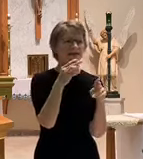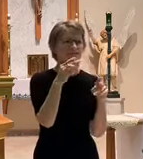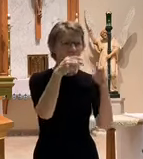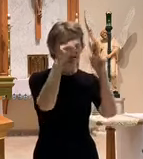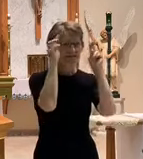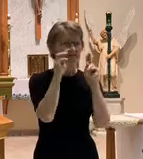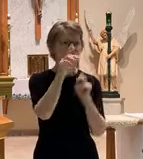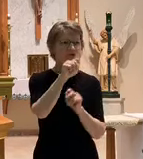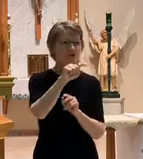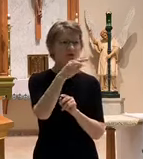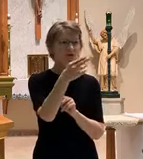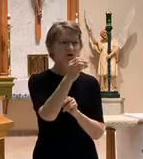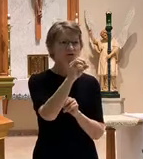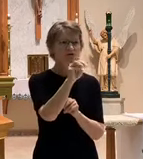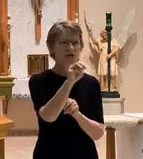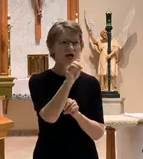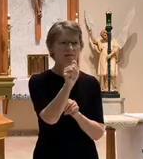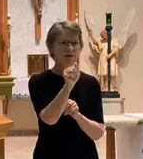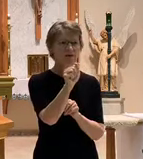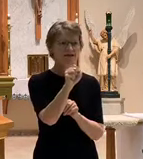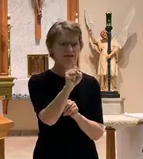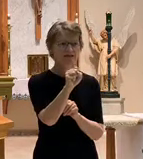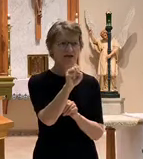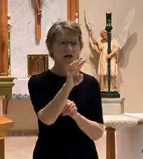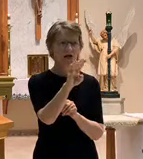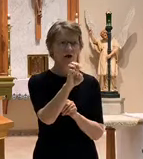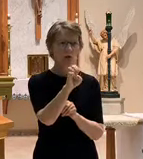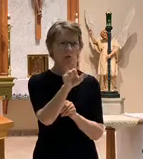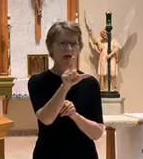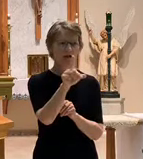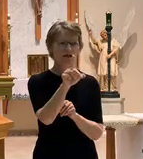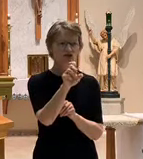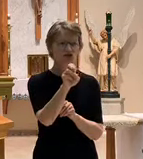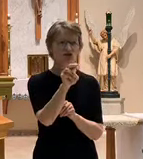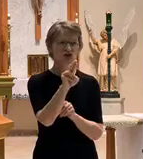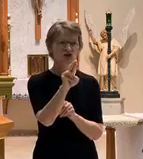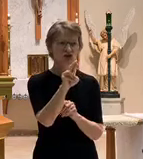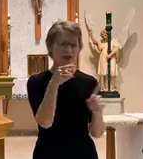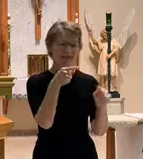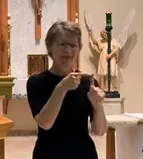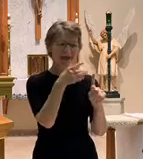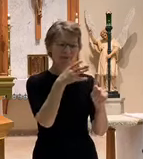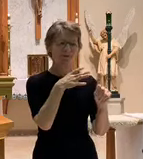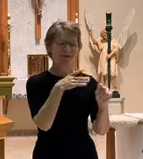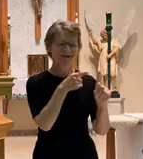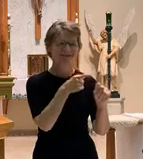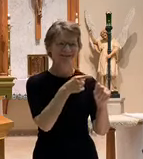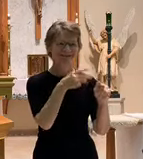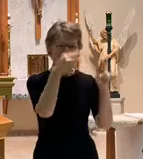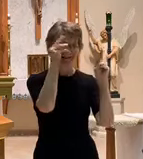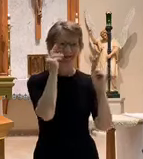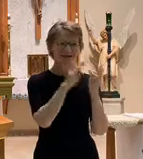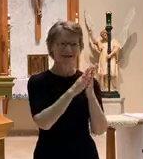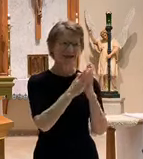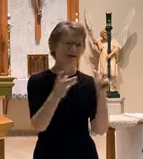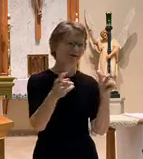Welder, a North Dakota gal who became the first president, woman